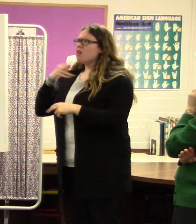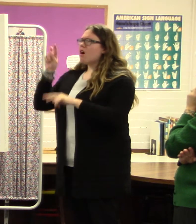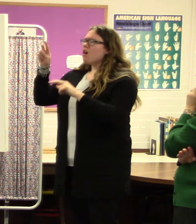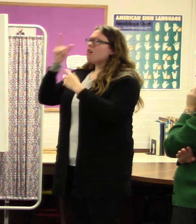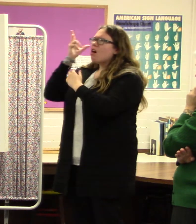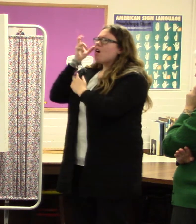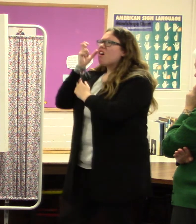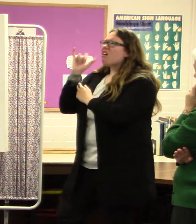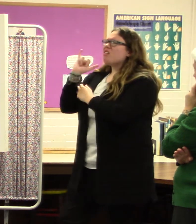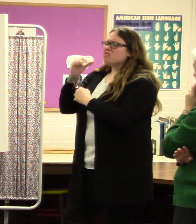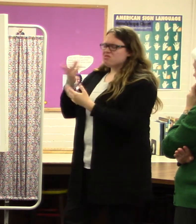leaders. And then,